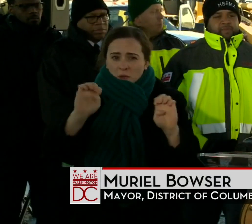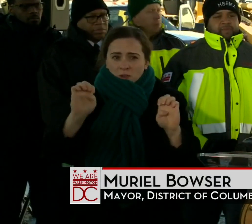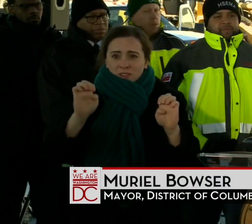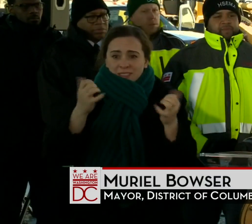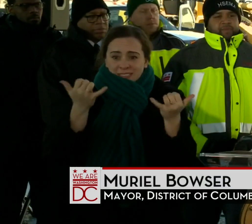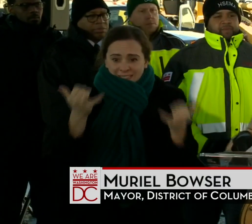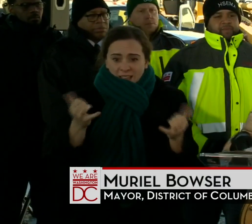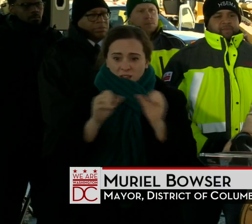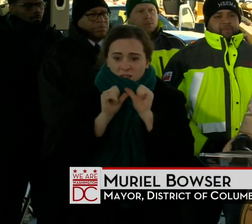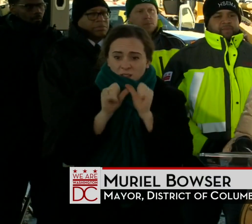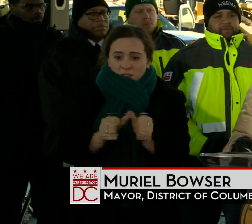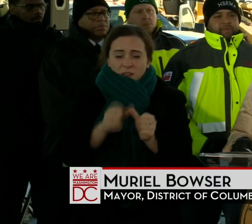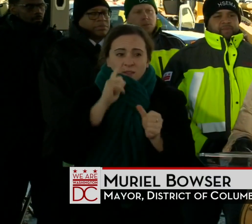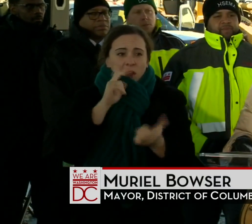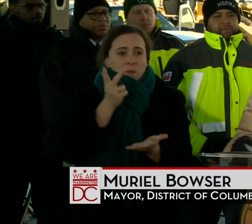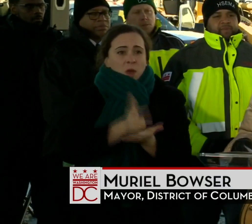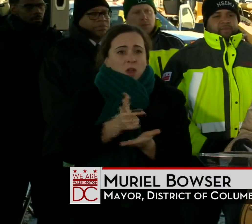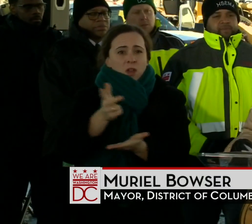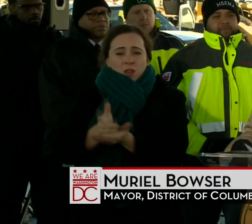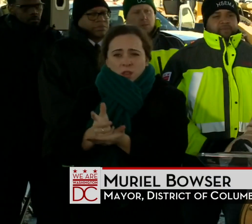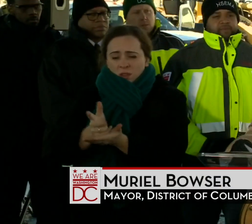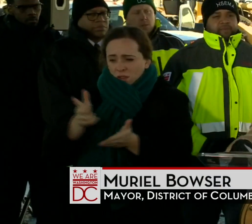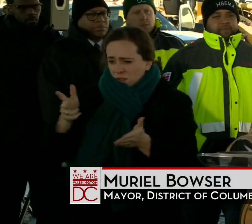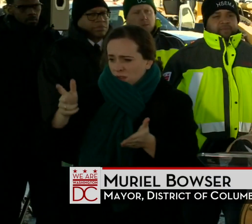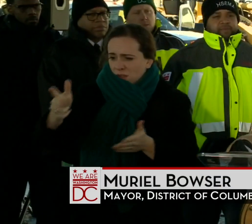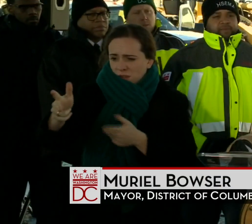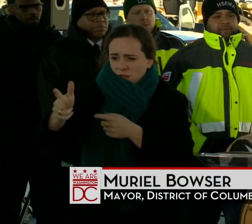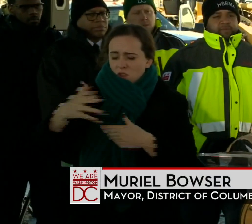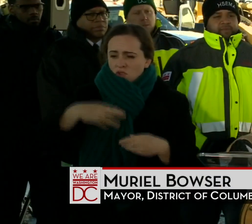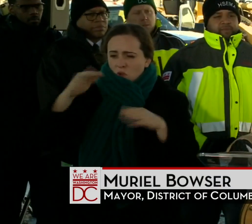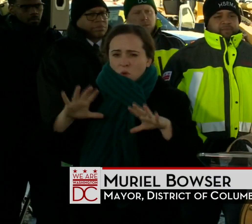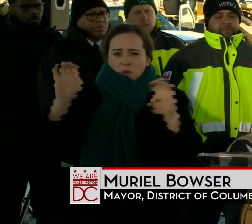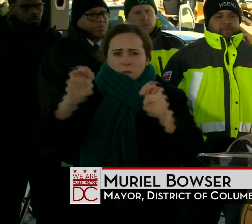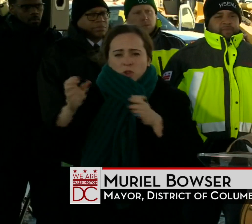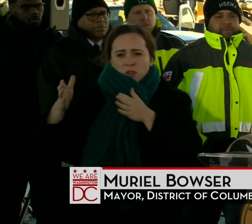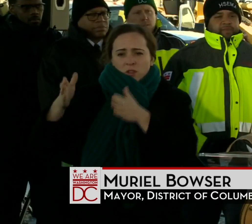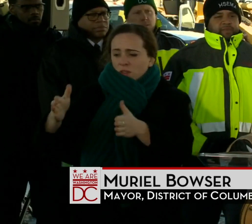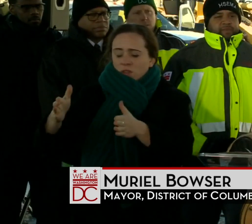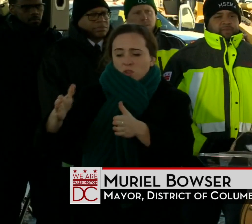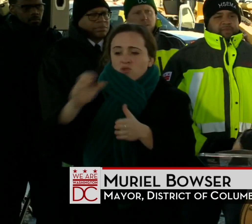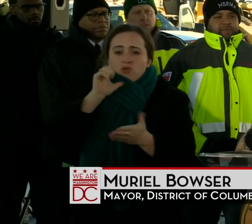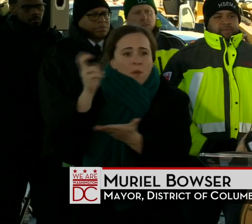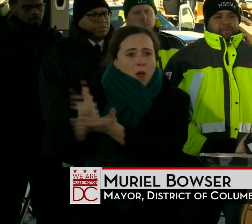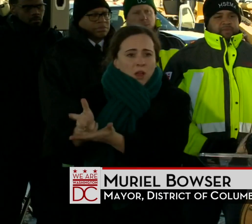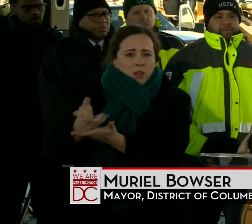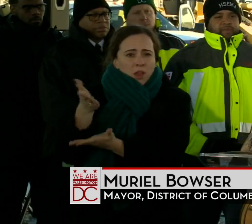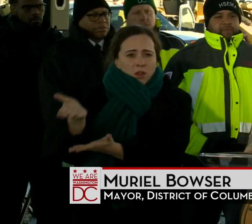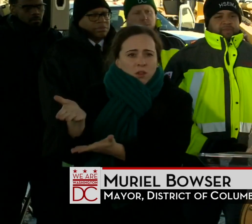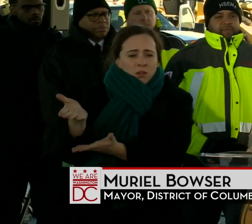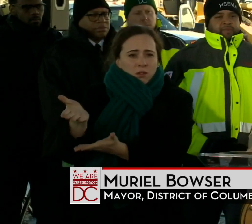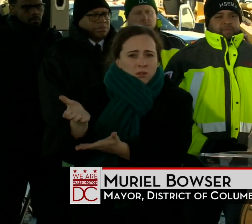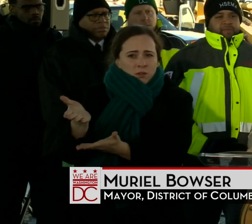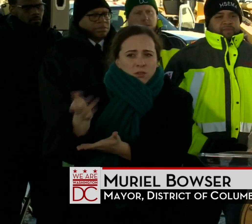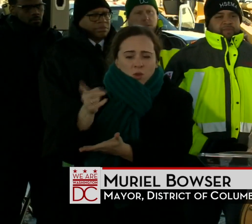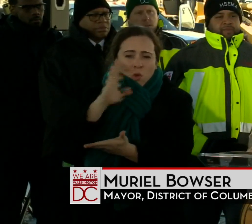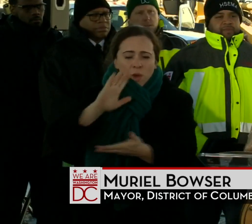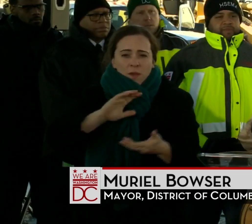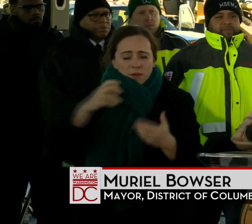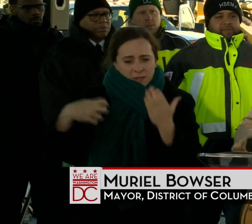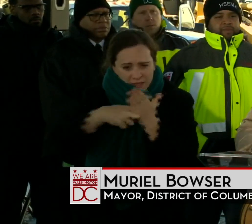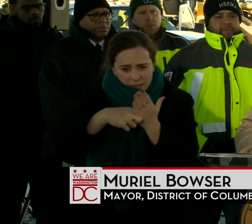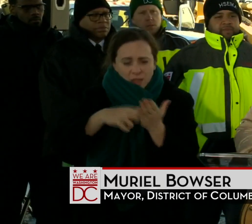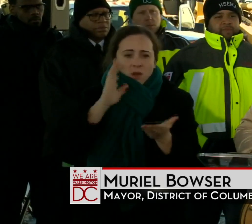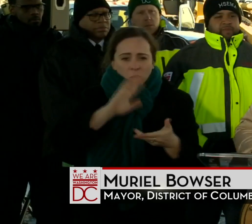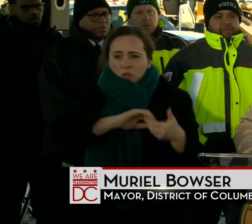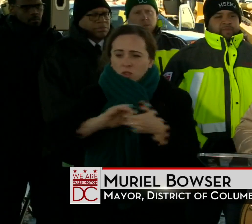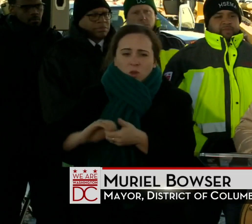effect as it relates to parking on snow emergency routes. Do not park on snow emergency routes. You will be ticketed